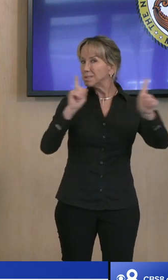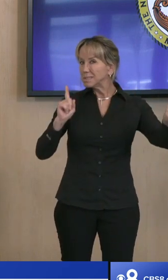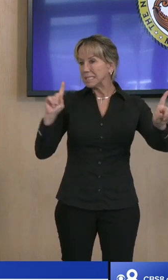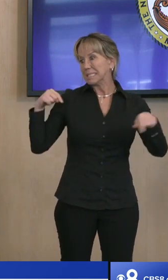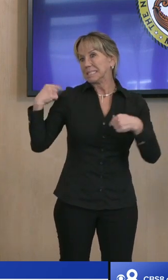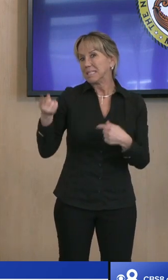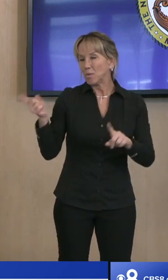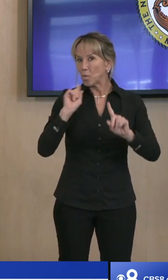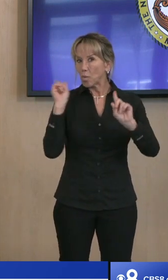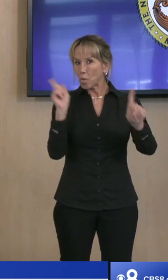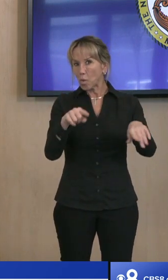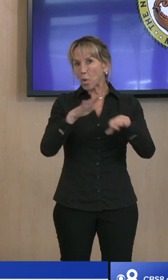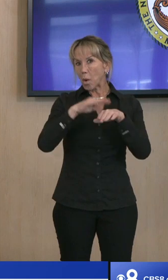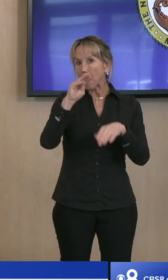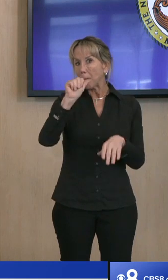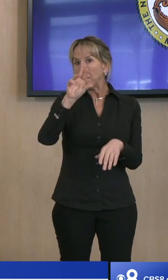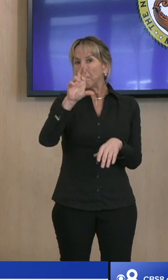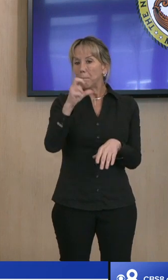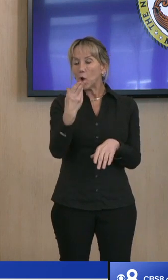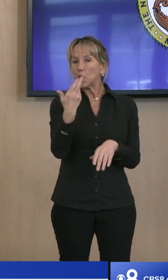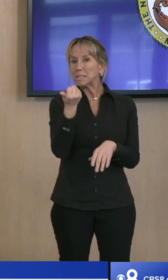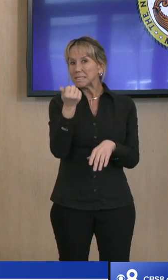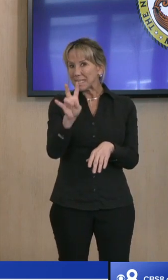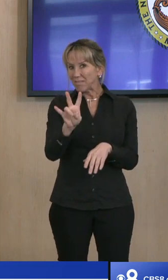order was issued on March 17th?